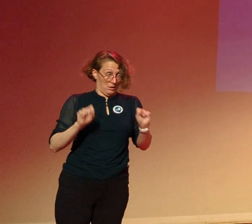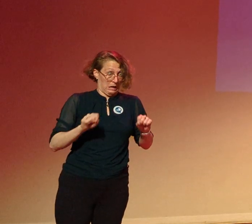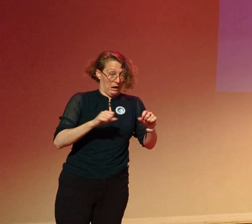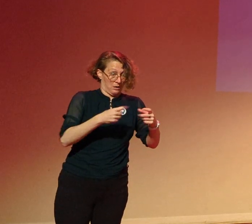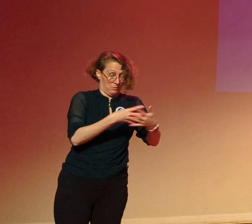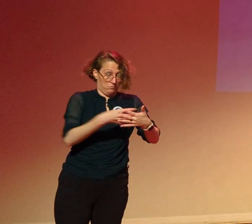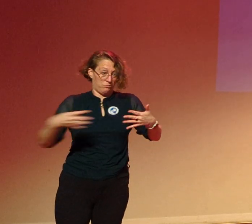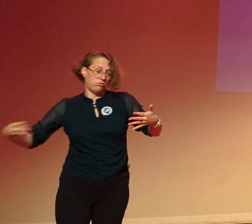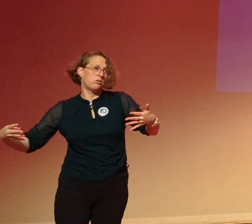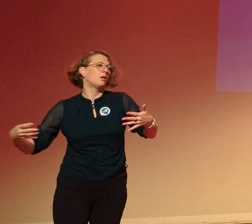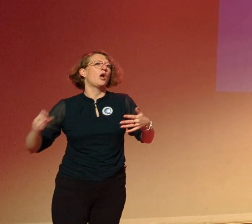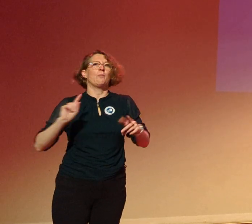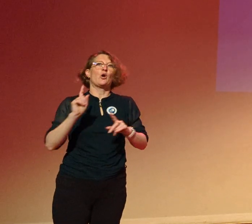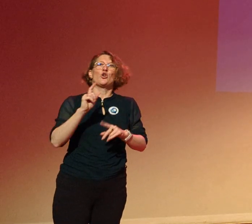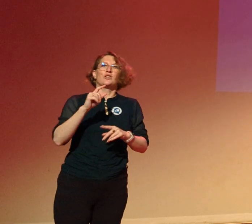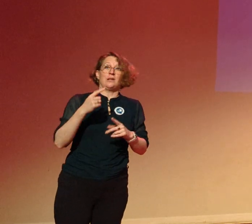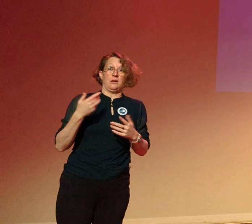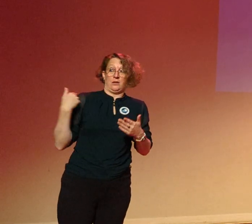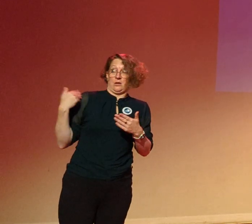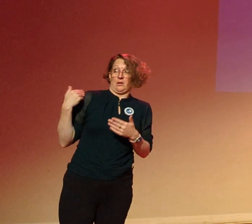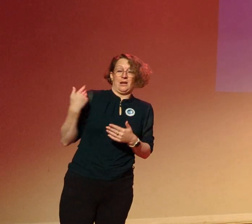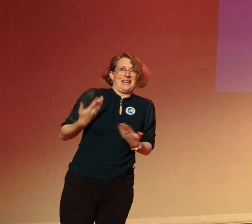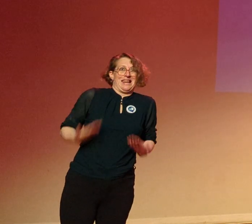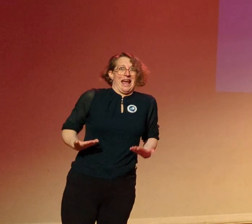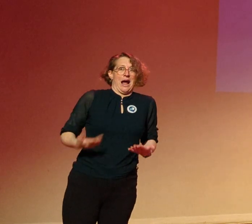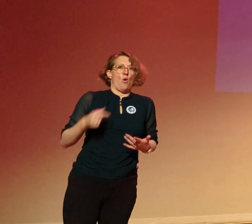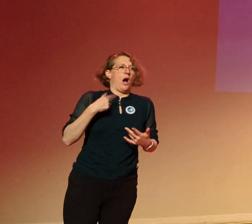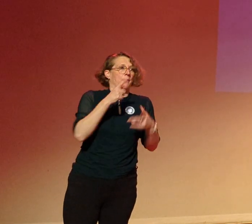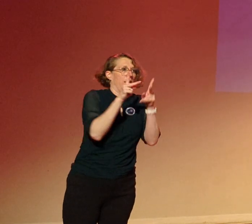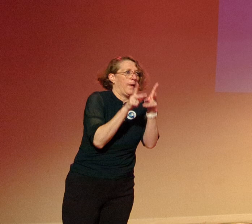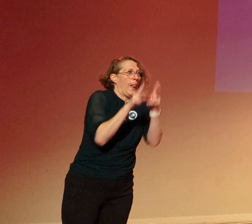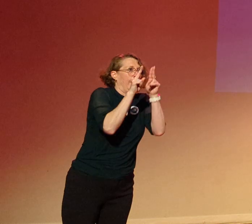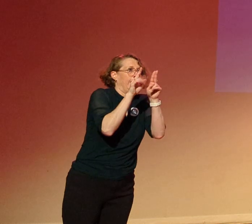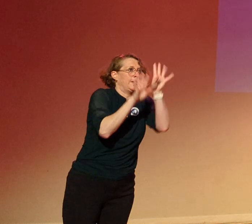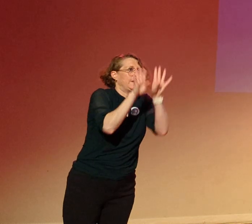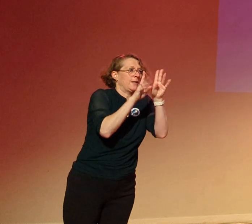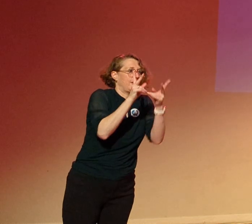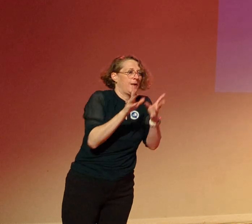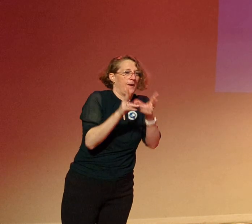actor, one gesture, and feed it into Gemini.